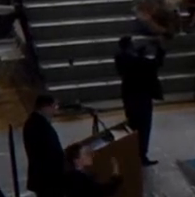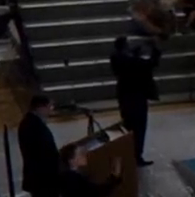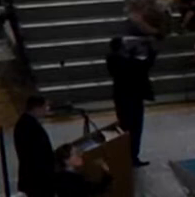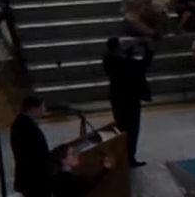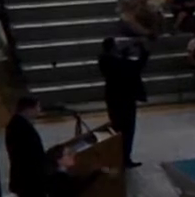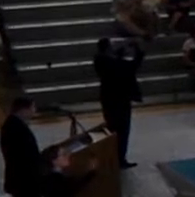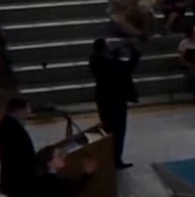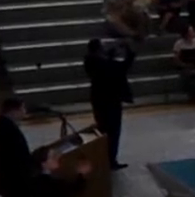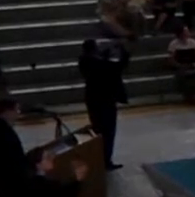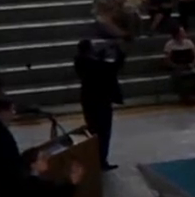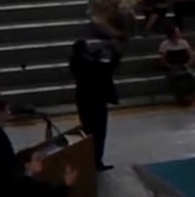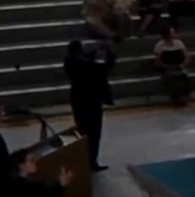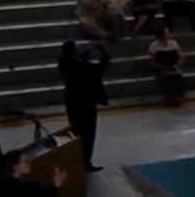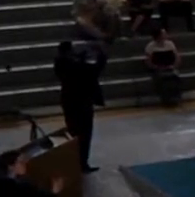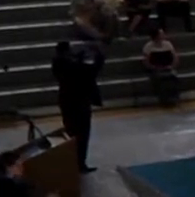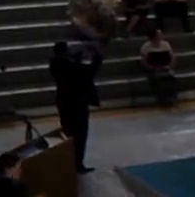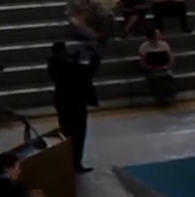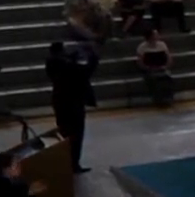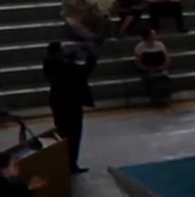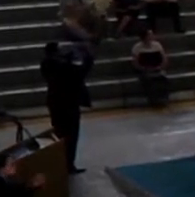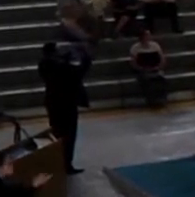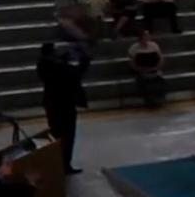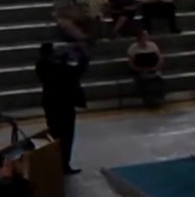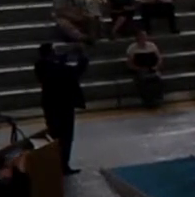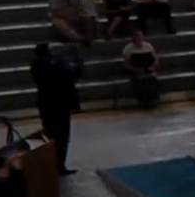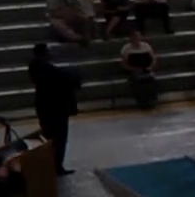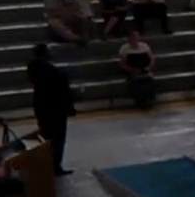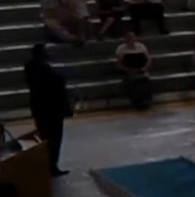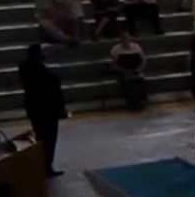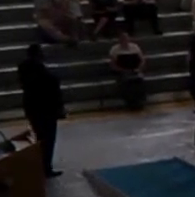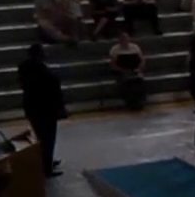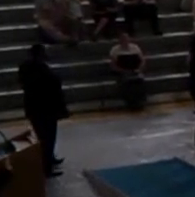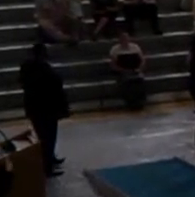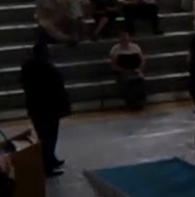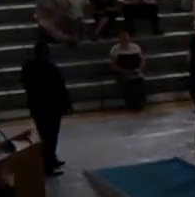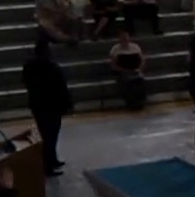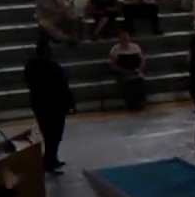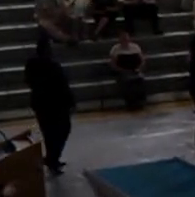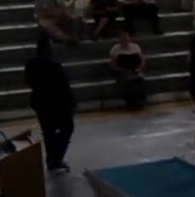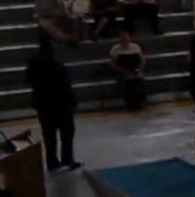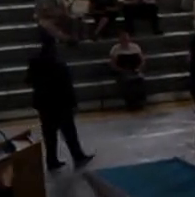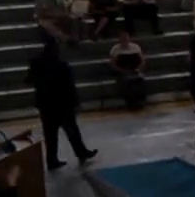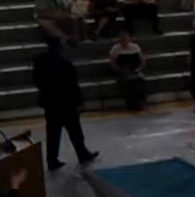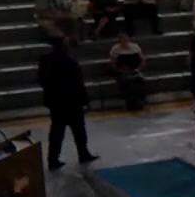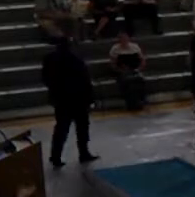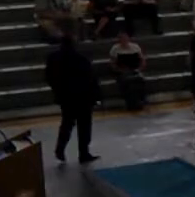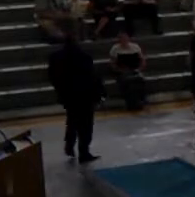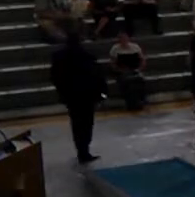Go light your world.